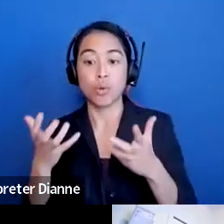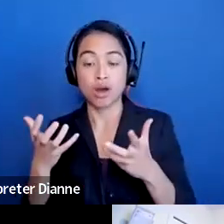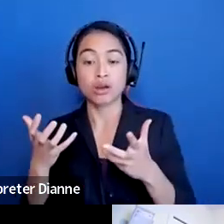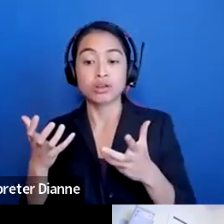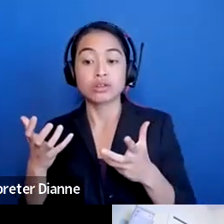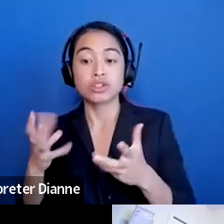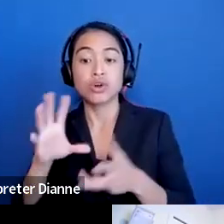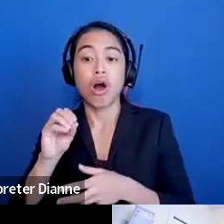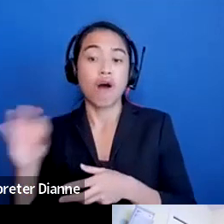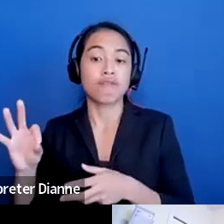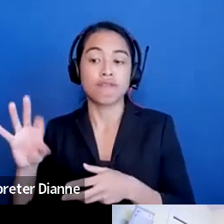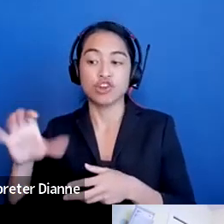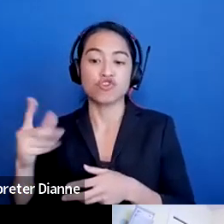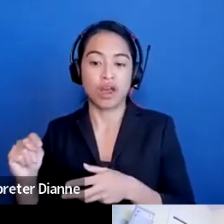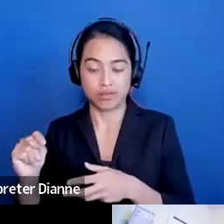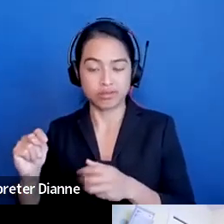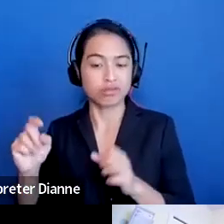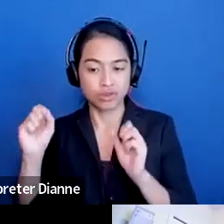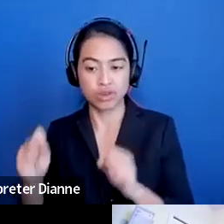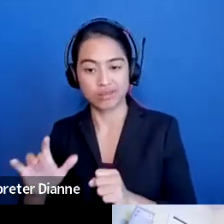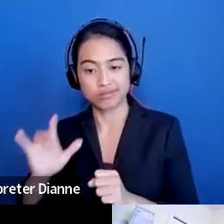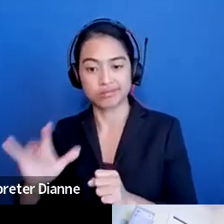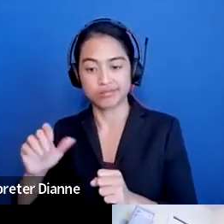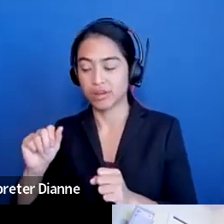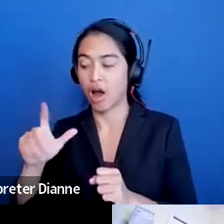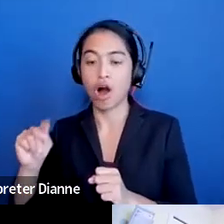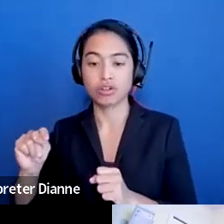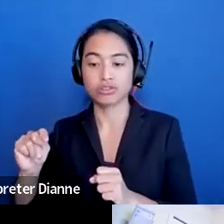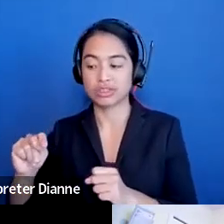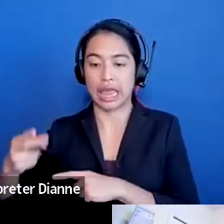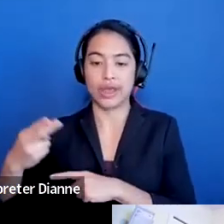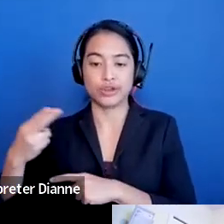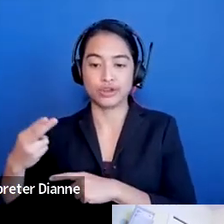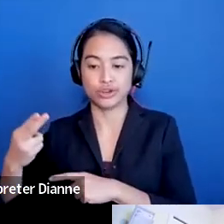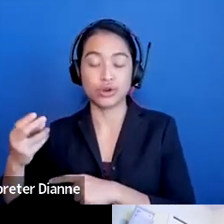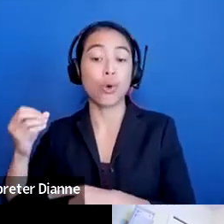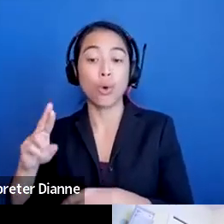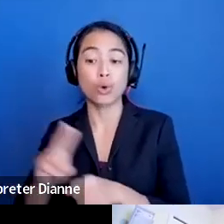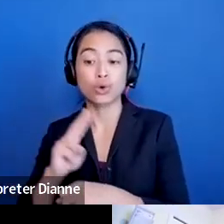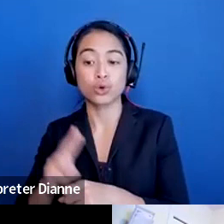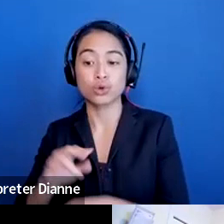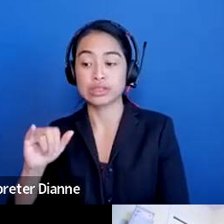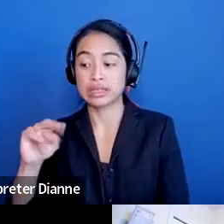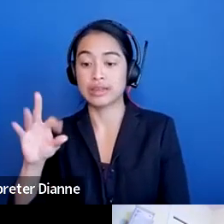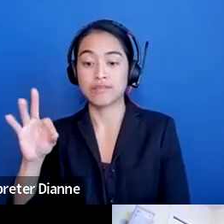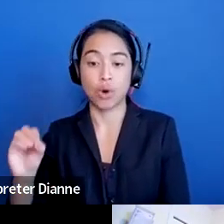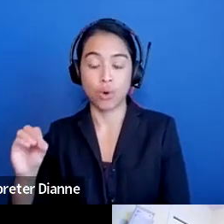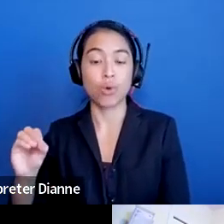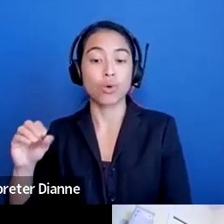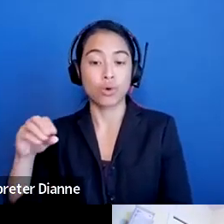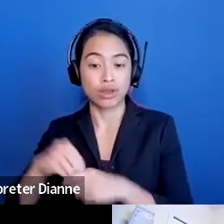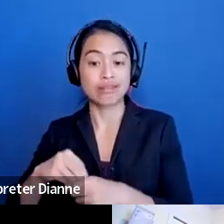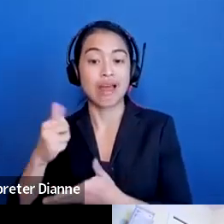using a screen reader, you can do that by pressing Alt+H. Or please use the info and help section on the